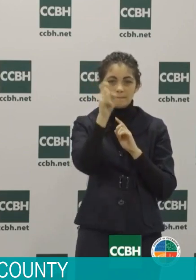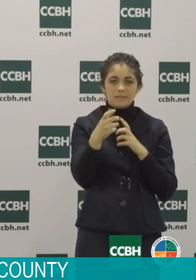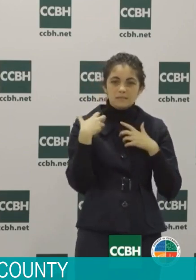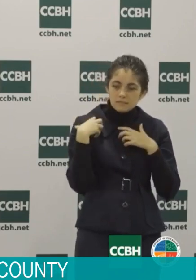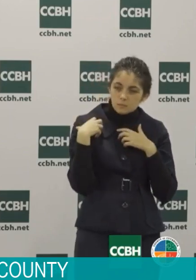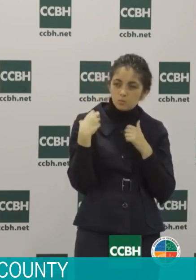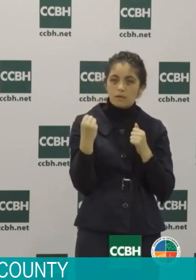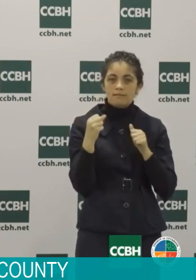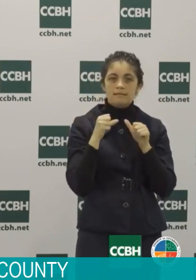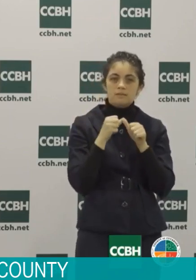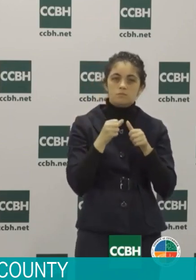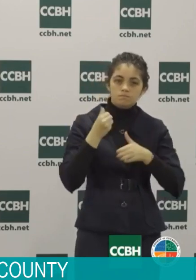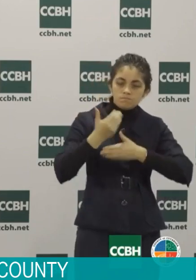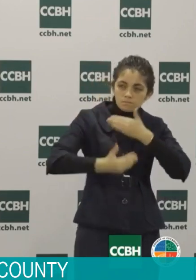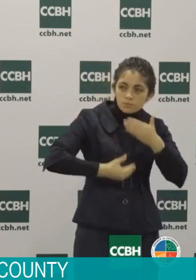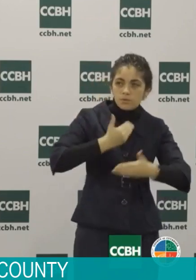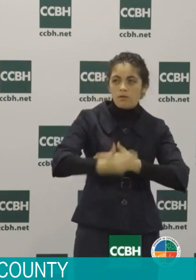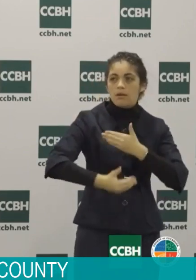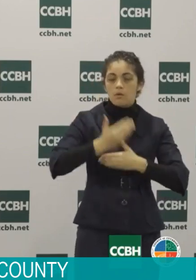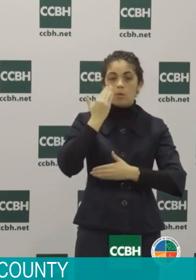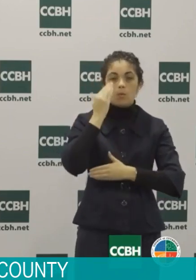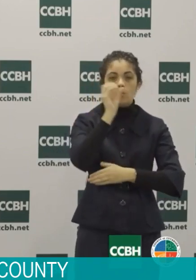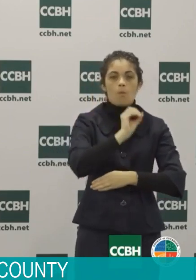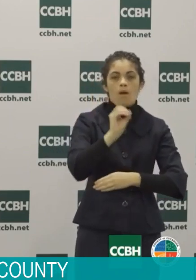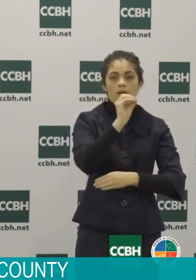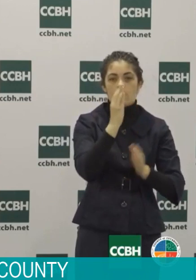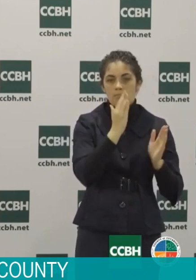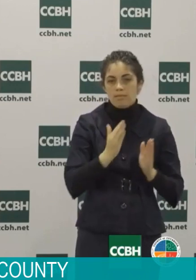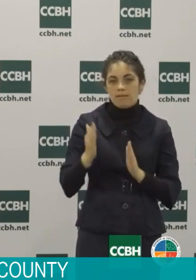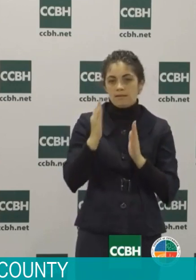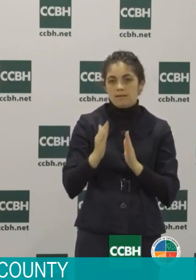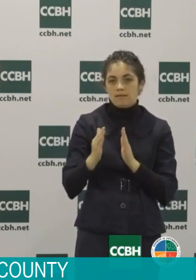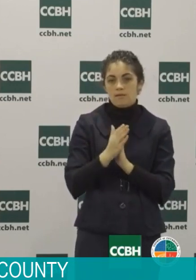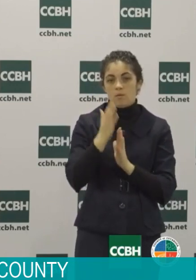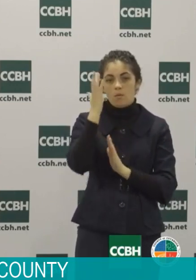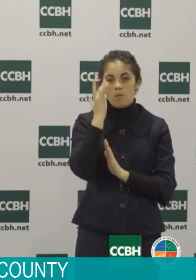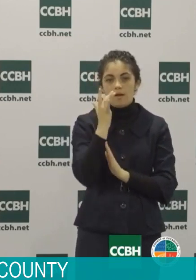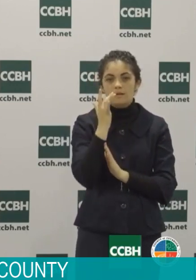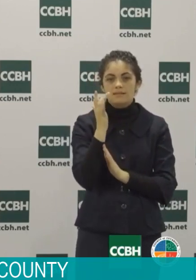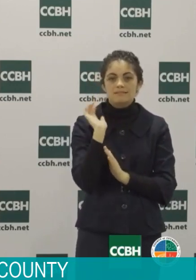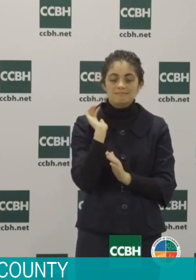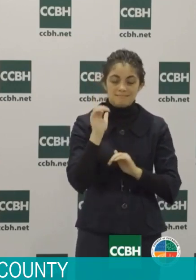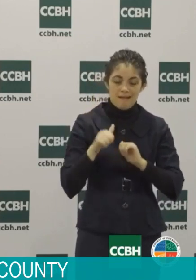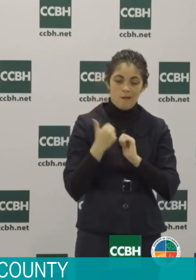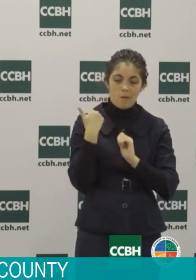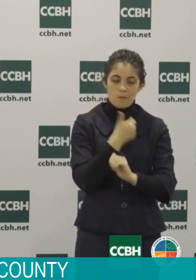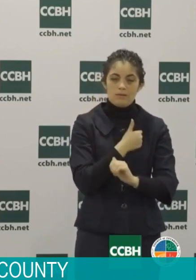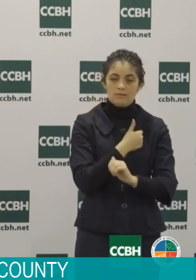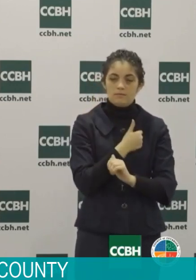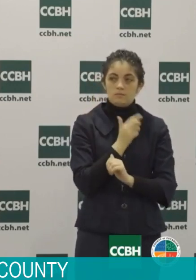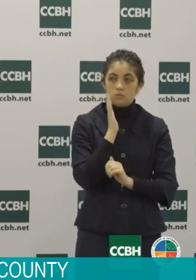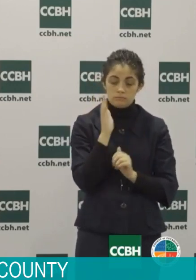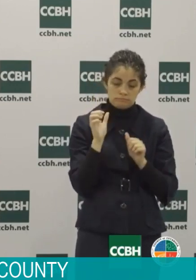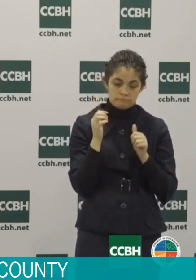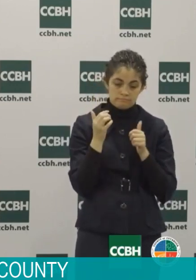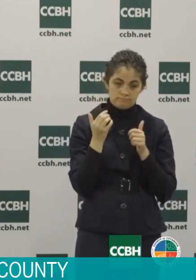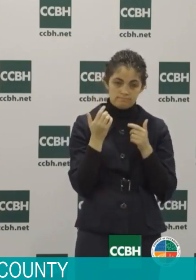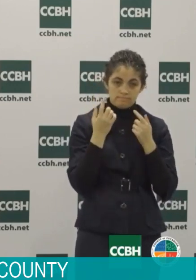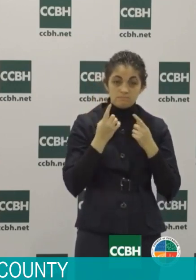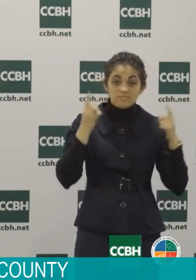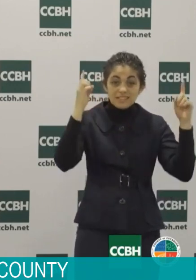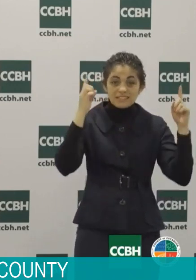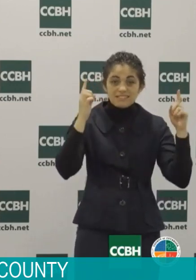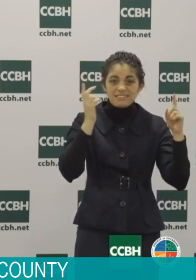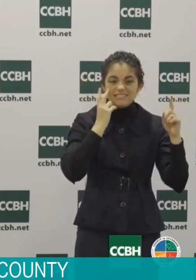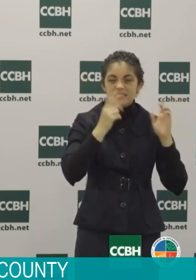our resolve to follow the Ohio plan, because that will be our way to demonstrating